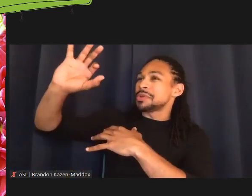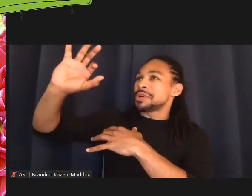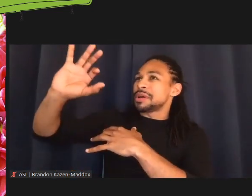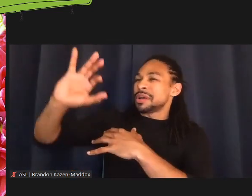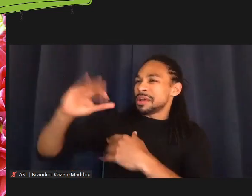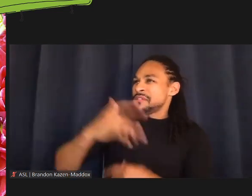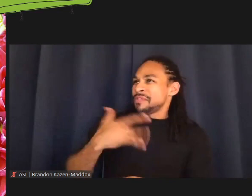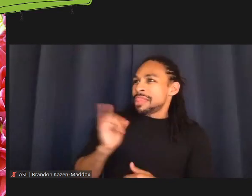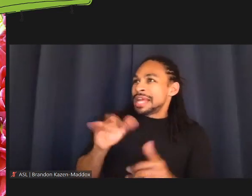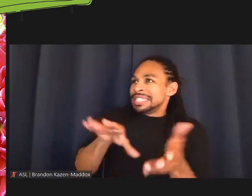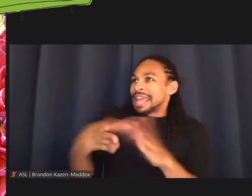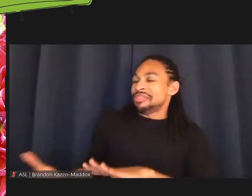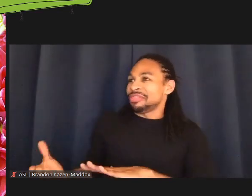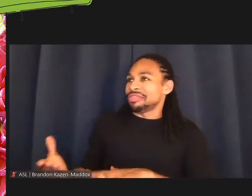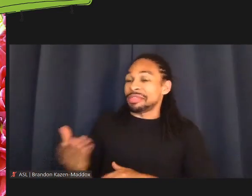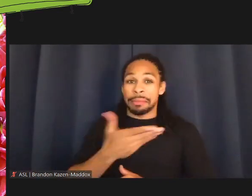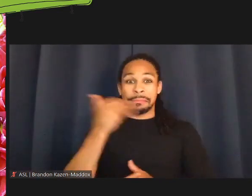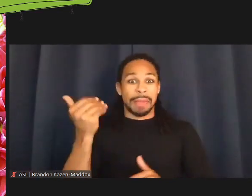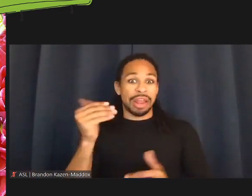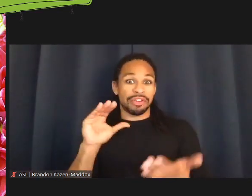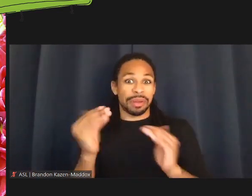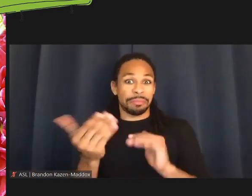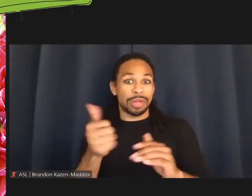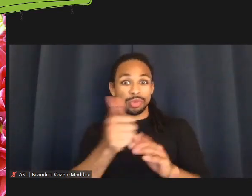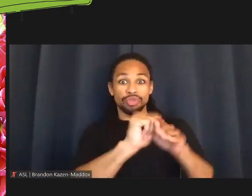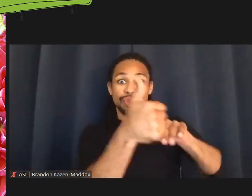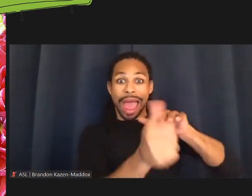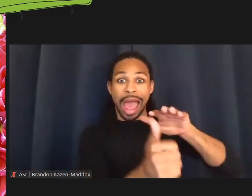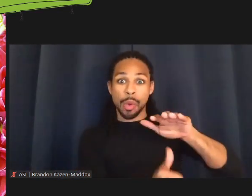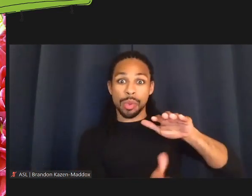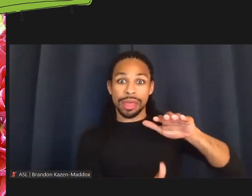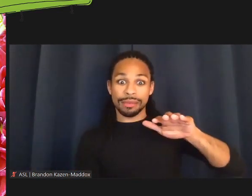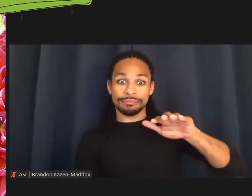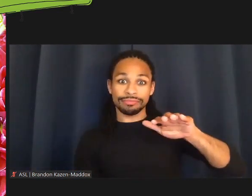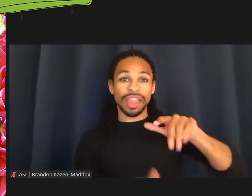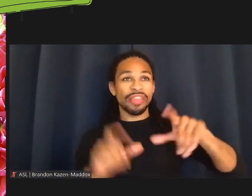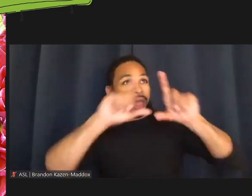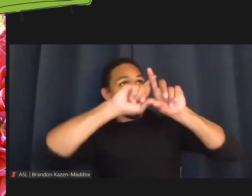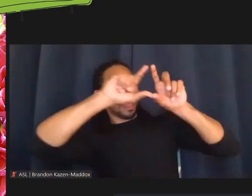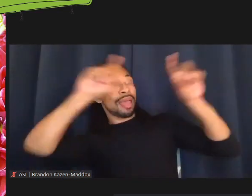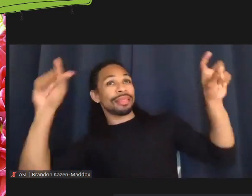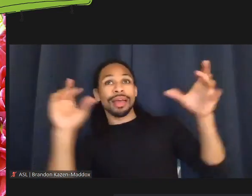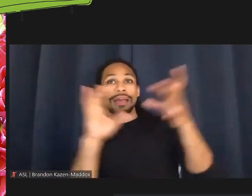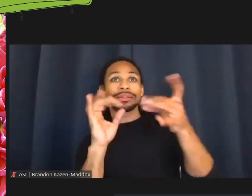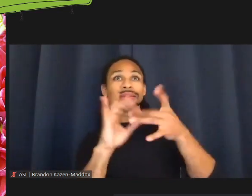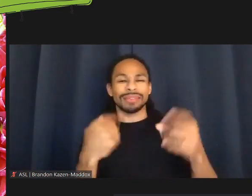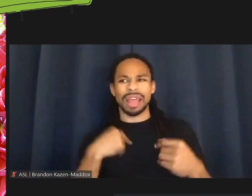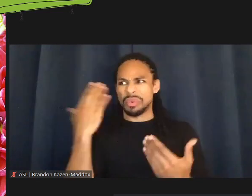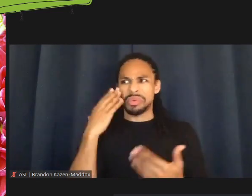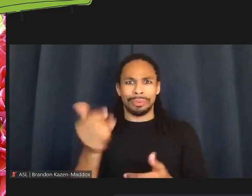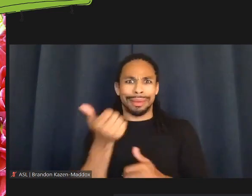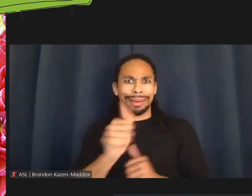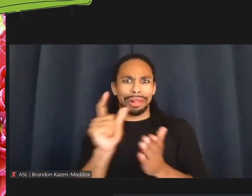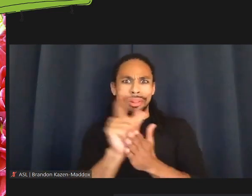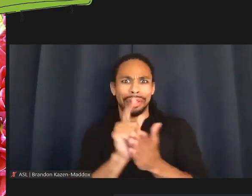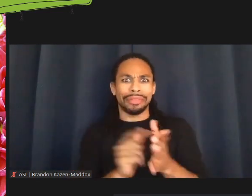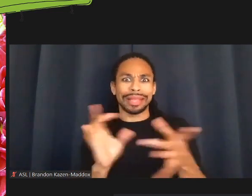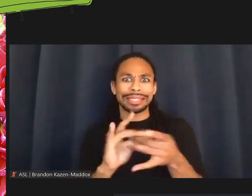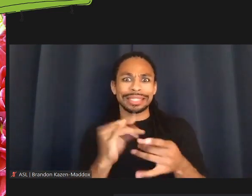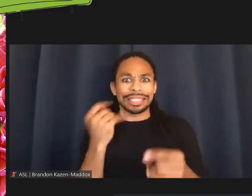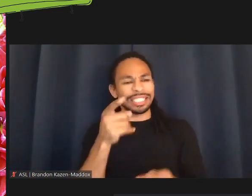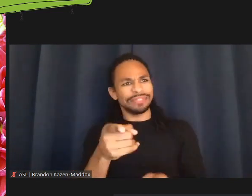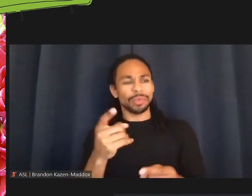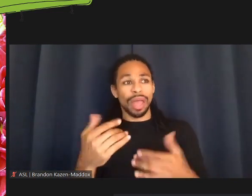A headline reads, I don't know of any law that says if you have a pandemic, you're allowed to let people die